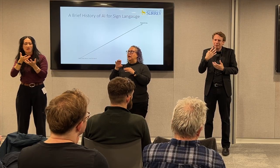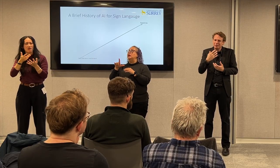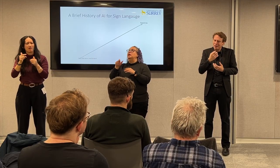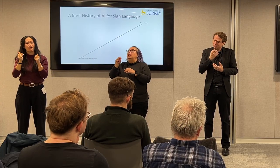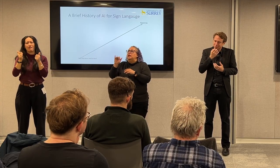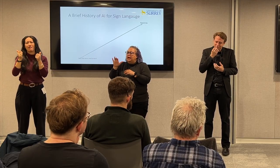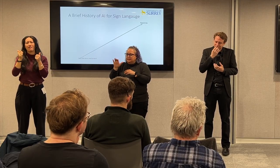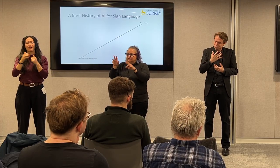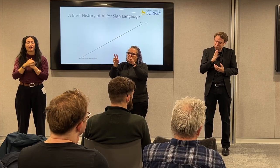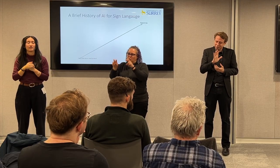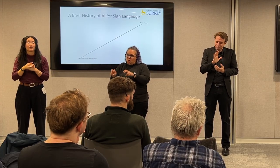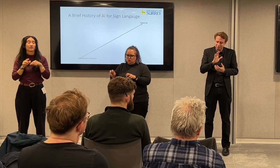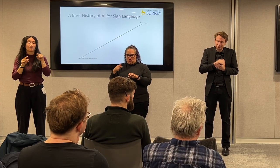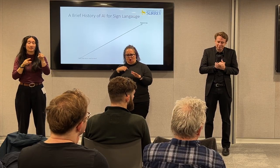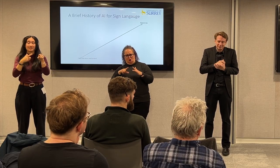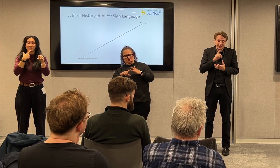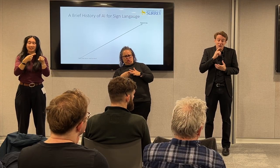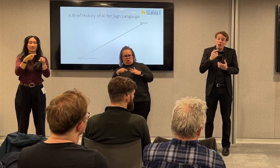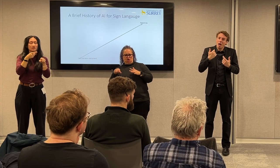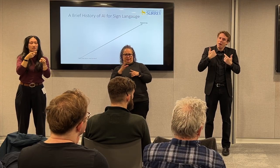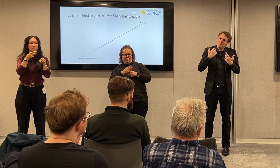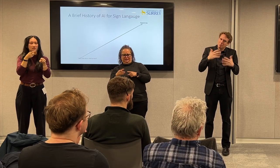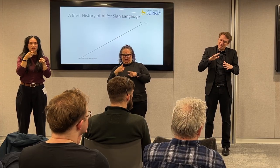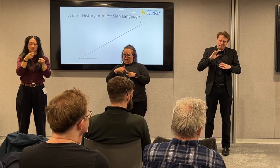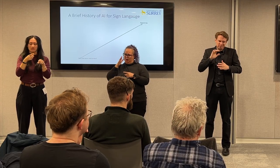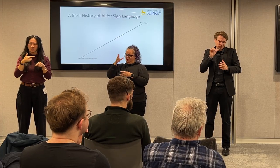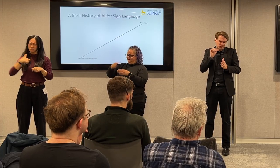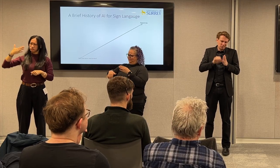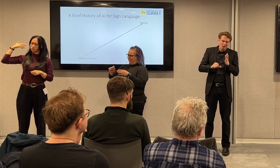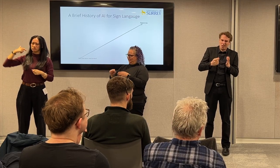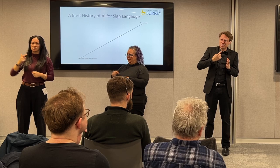was, I started the field, I'm going to finish it.